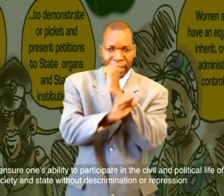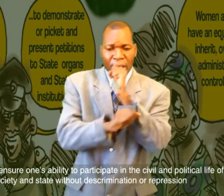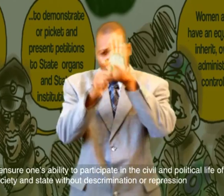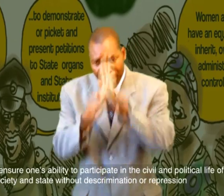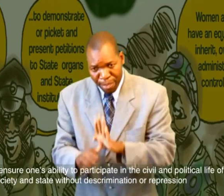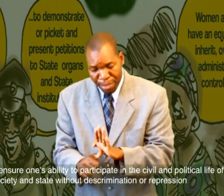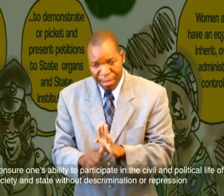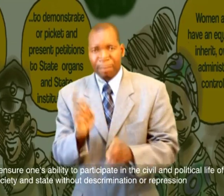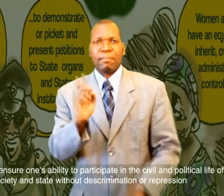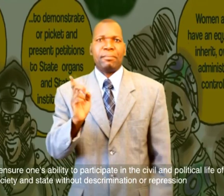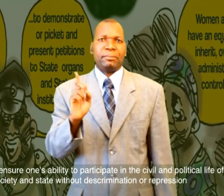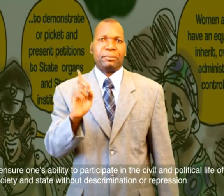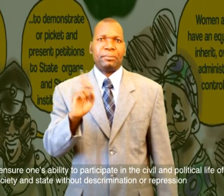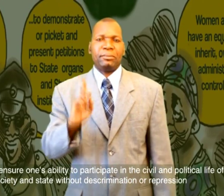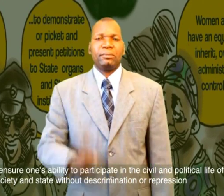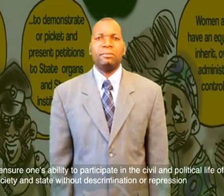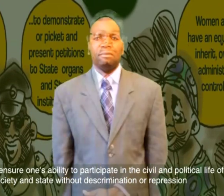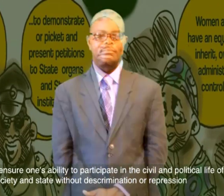repression.